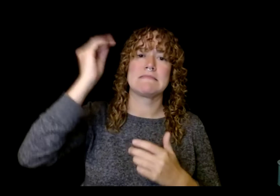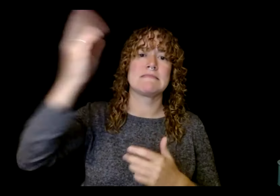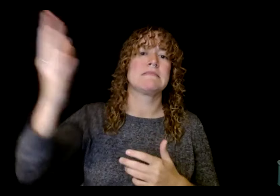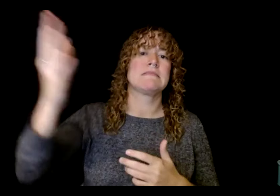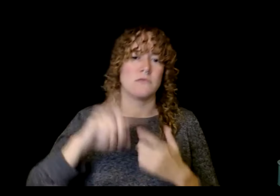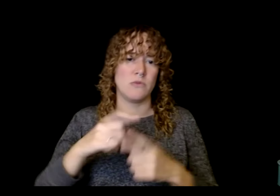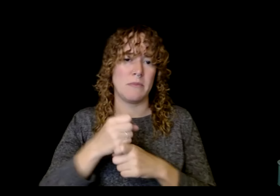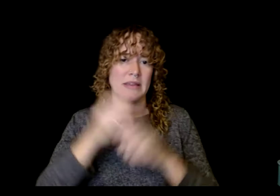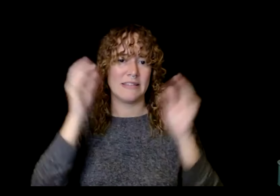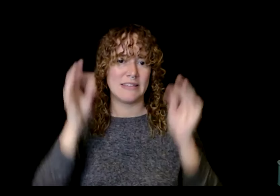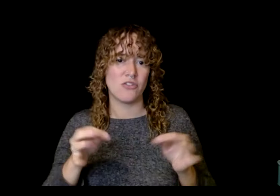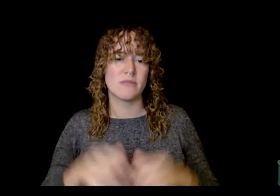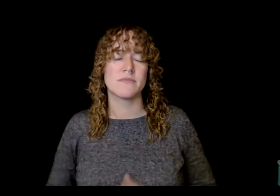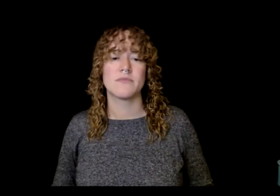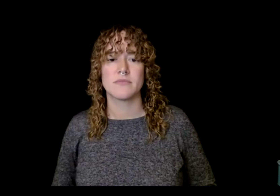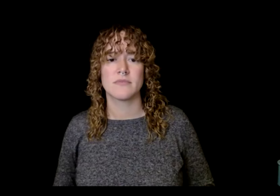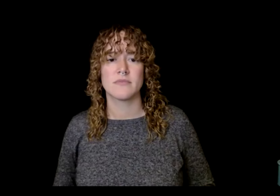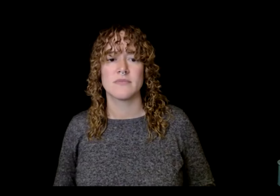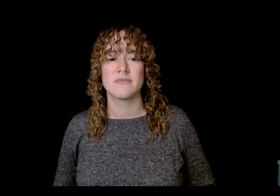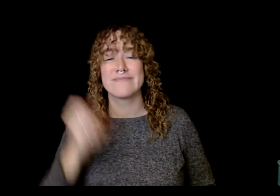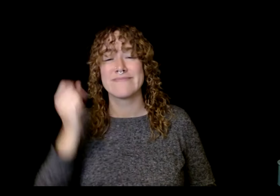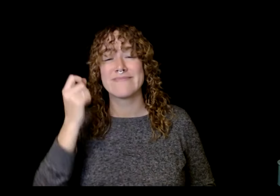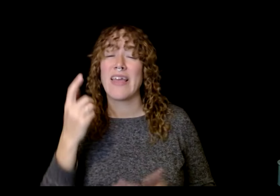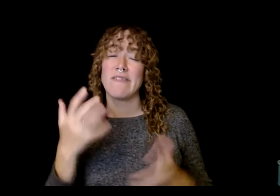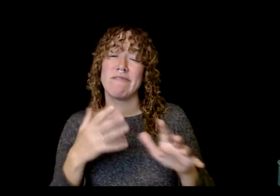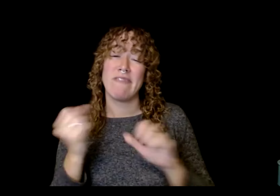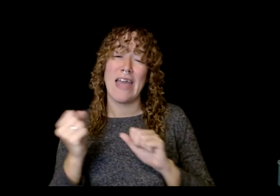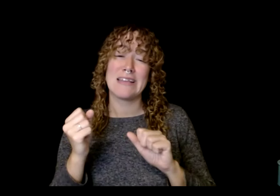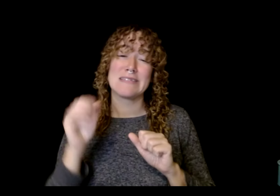term fast, but that is a very subjective term that